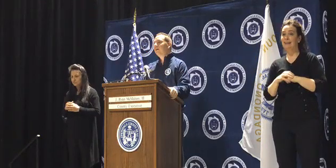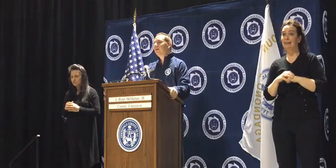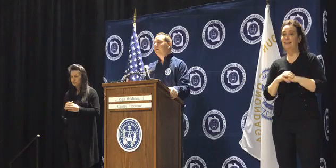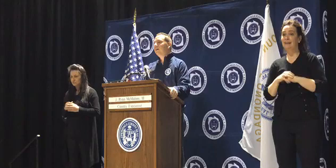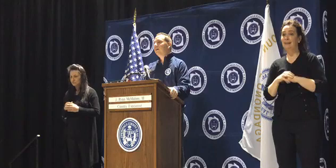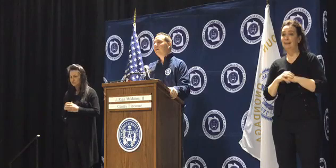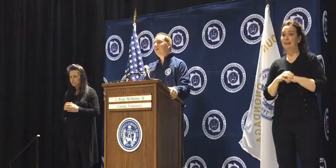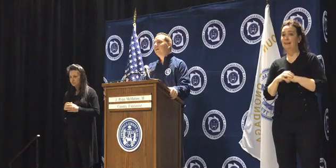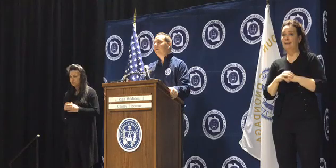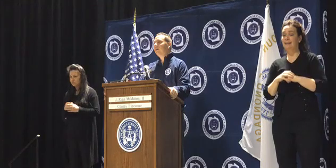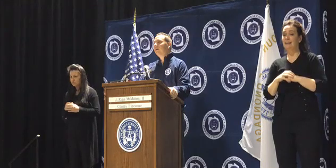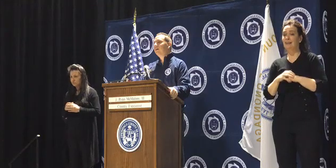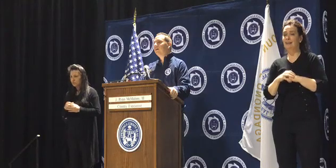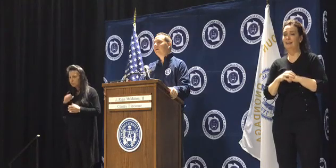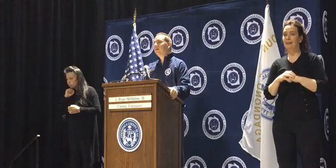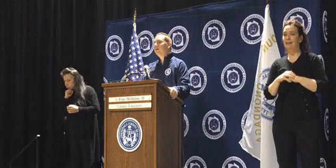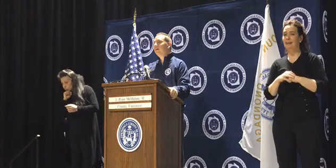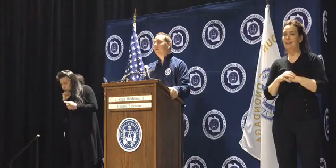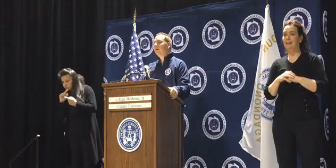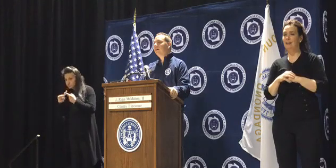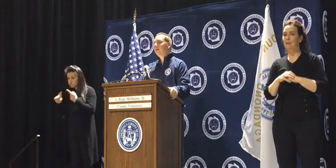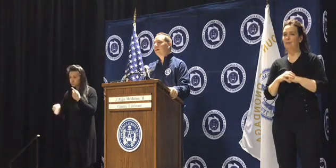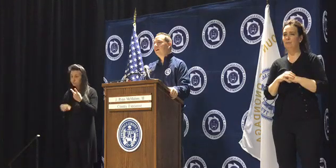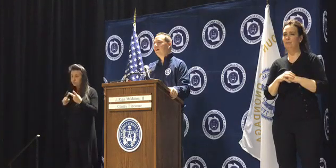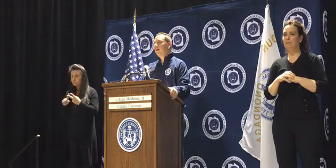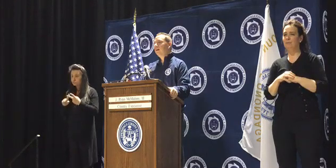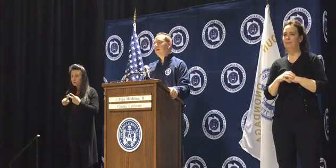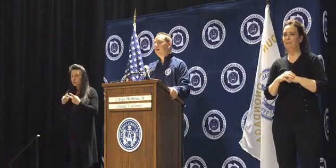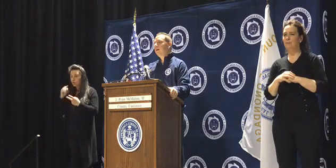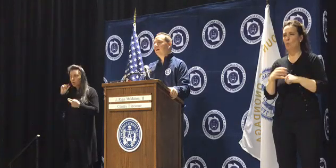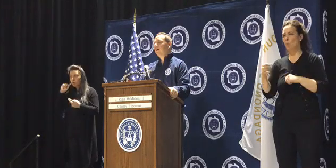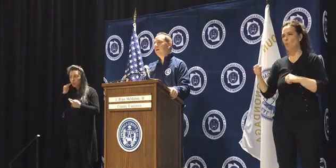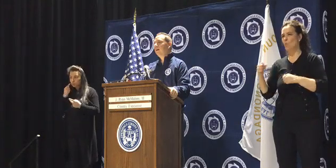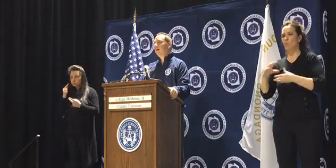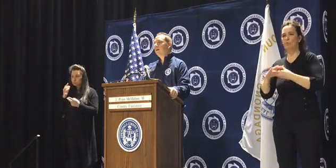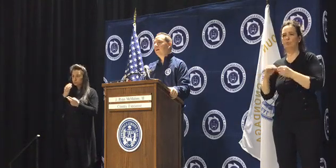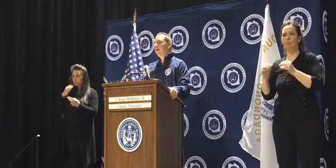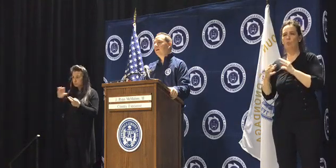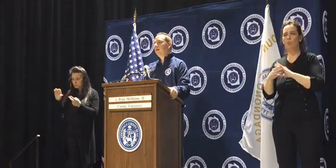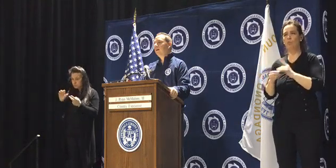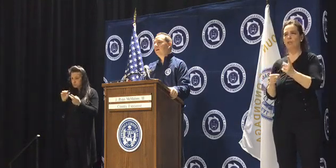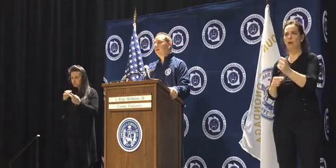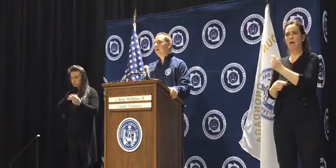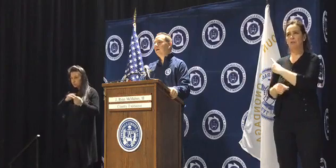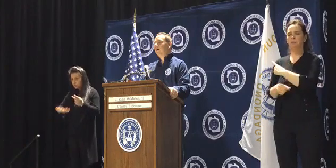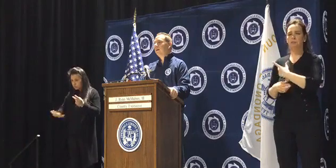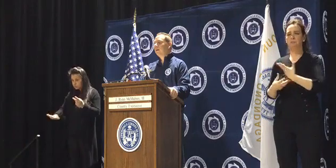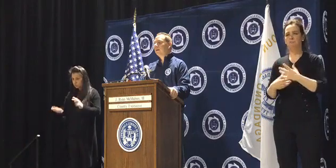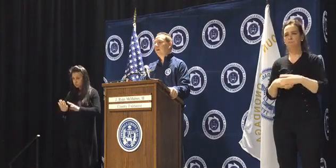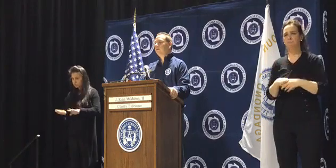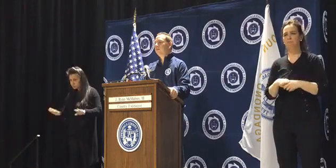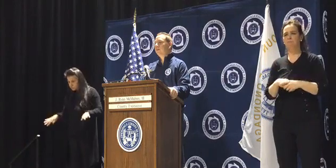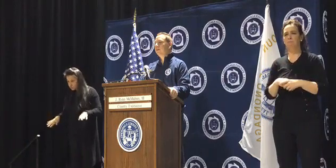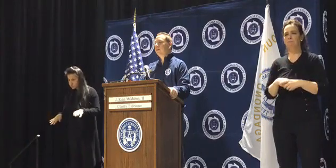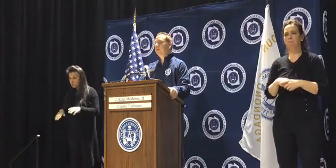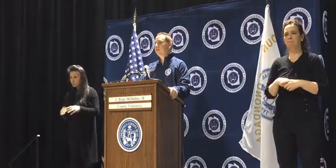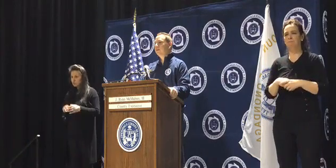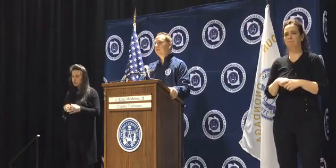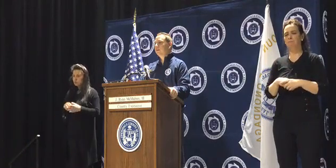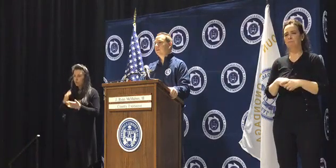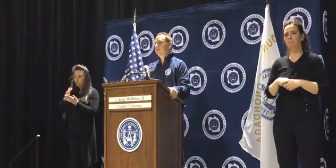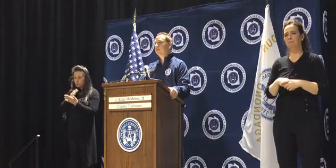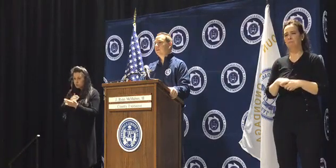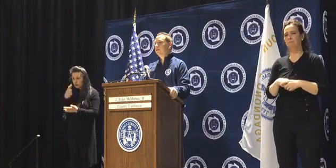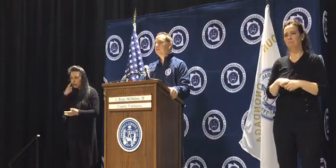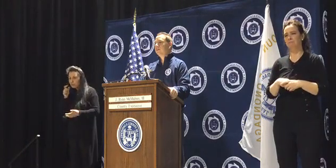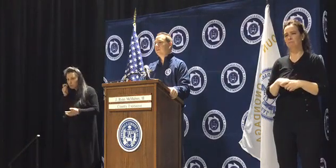or college kids. How should parents be addressing coronavirus with kids 18 and under? Just because birthday parties canceled, kids Yeah. sit at home, you can only play so